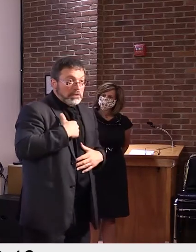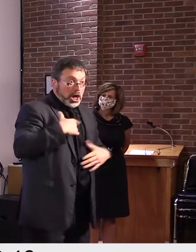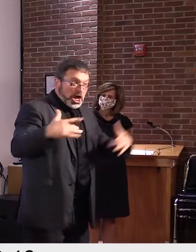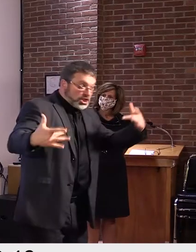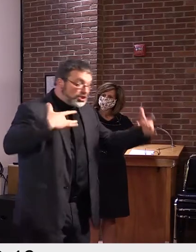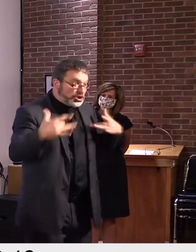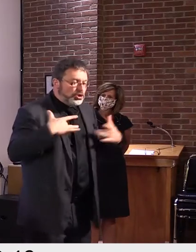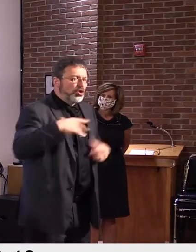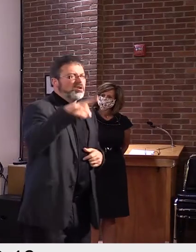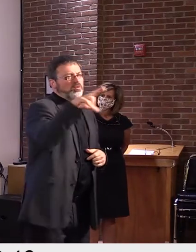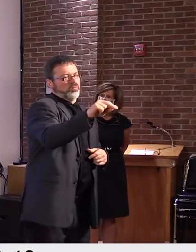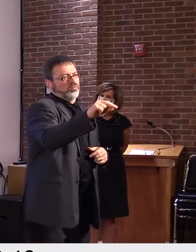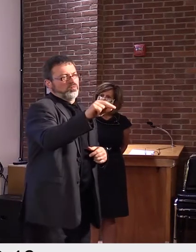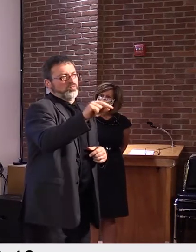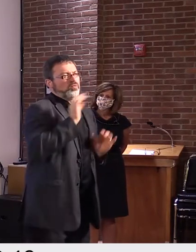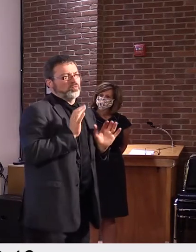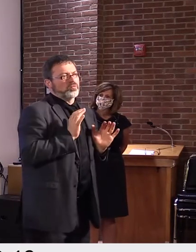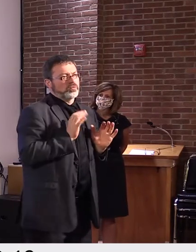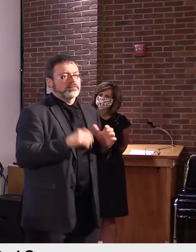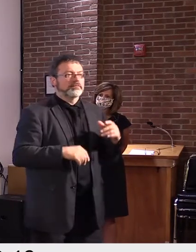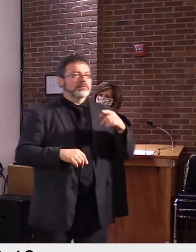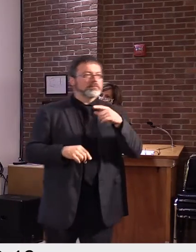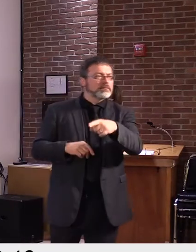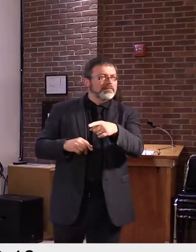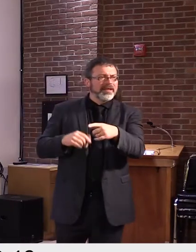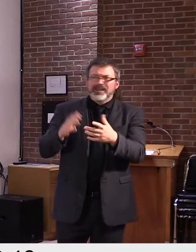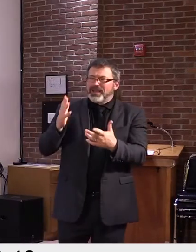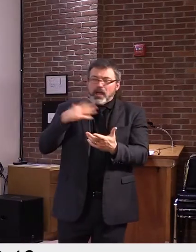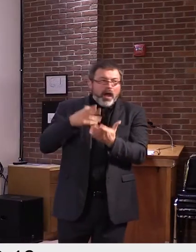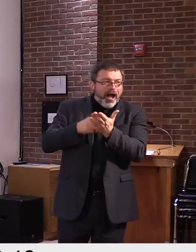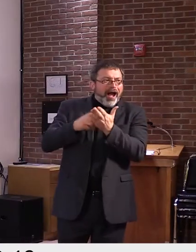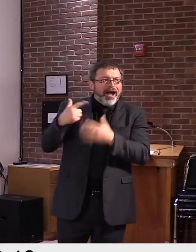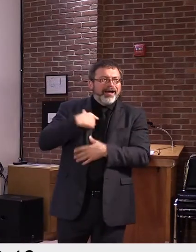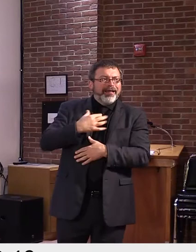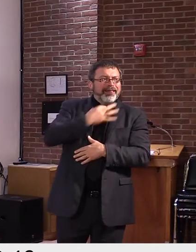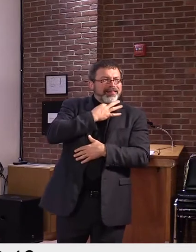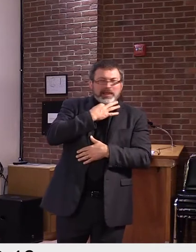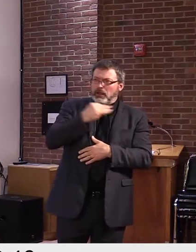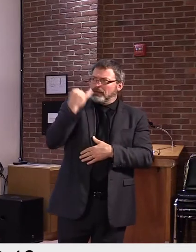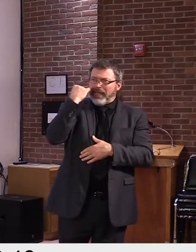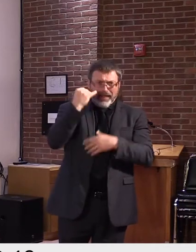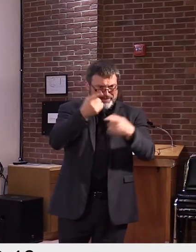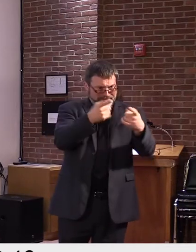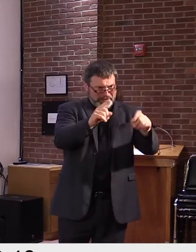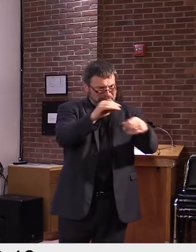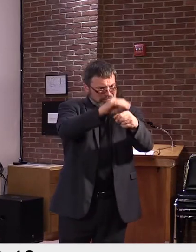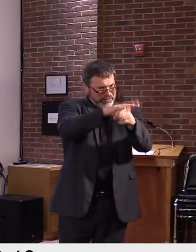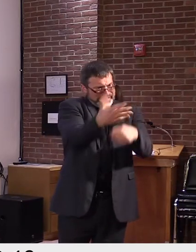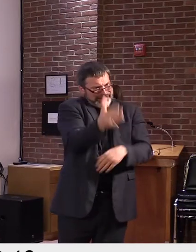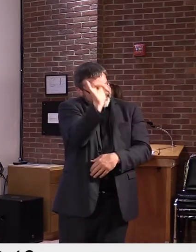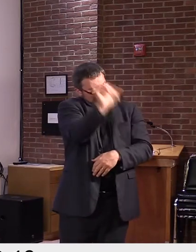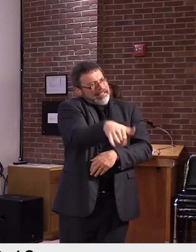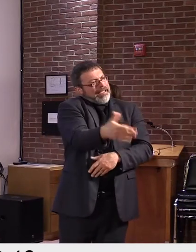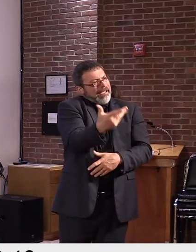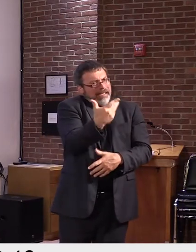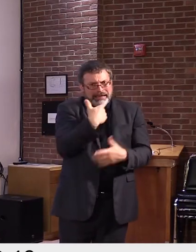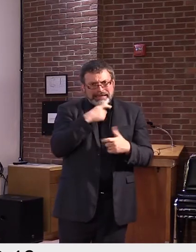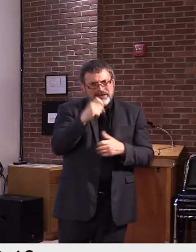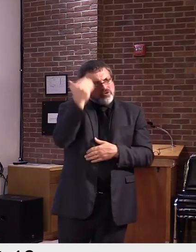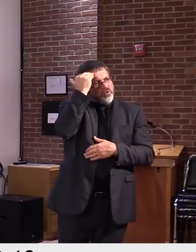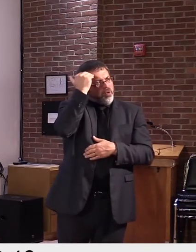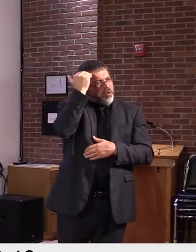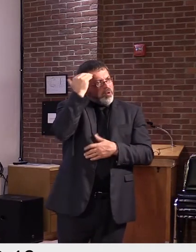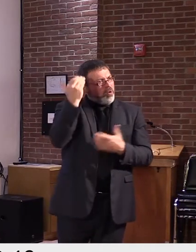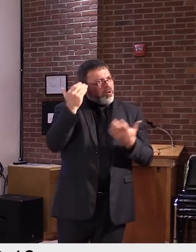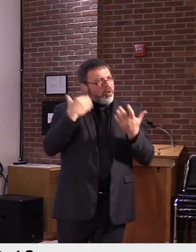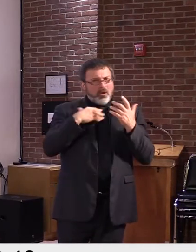I'm curious just because we've had other locations identified when cases show up, think long-term care facilities, correctional centers,